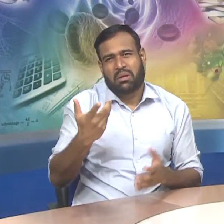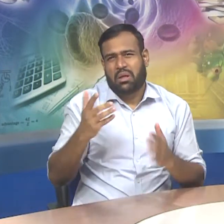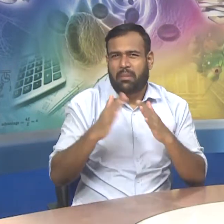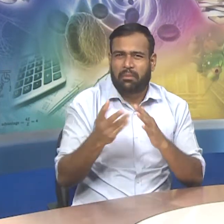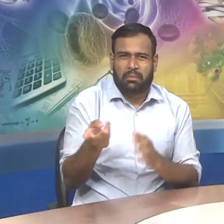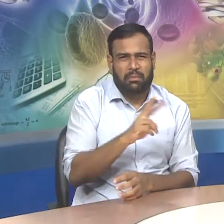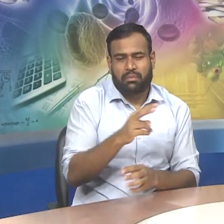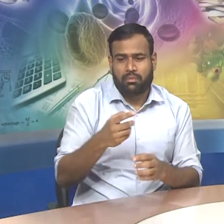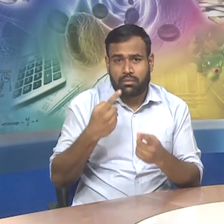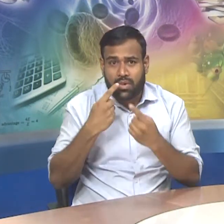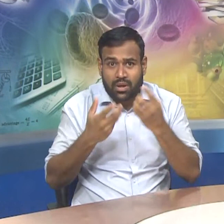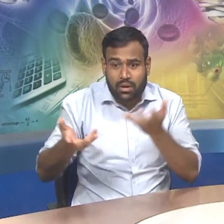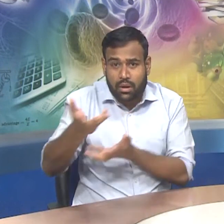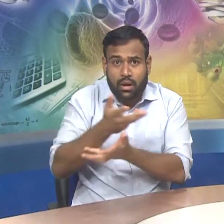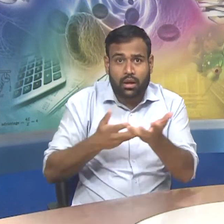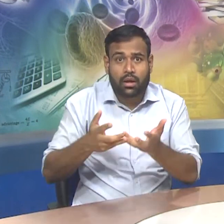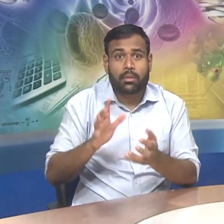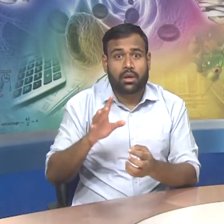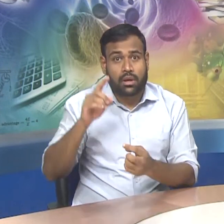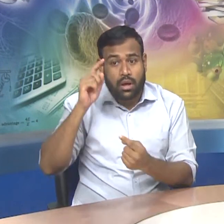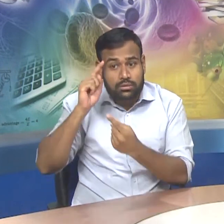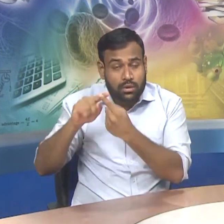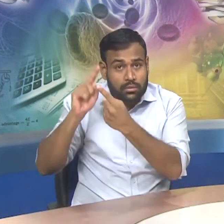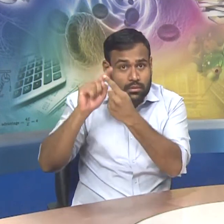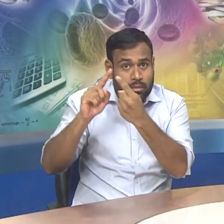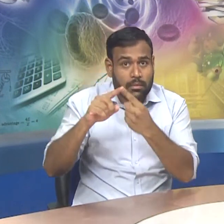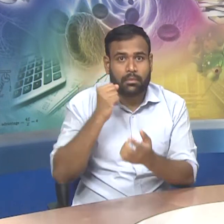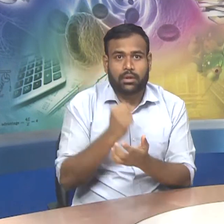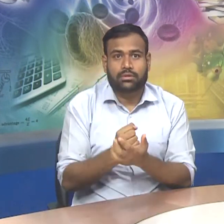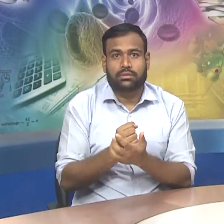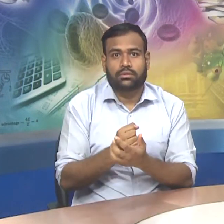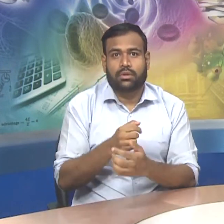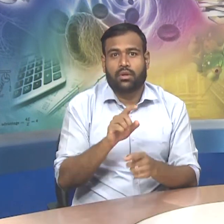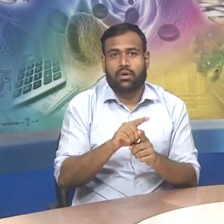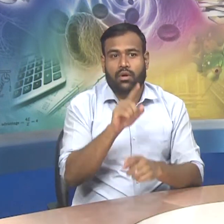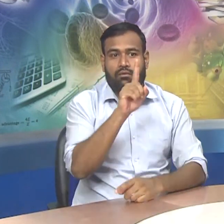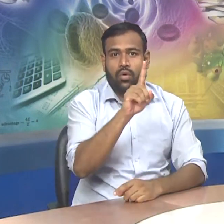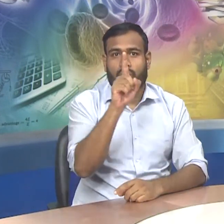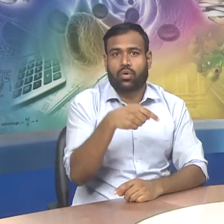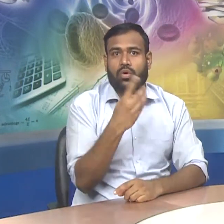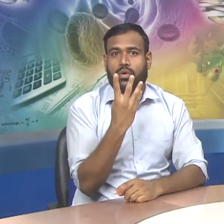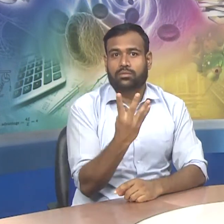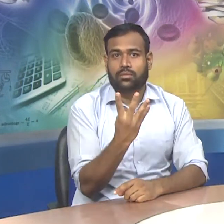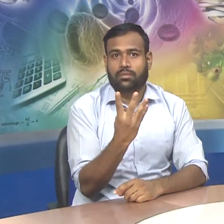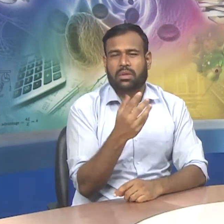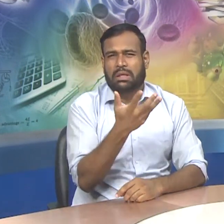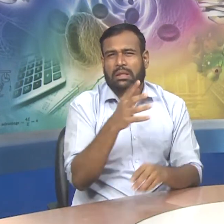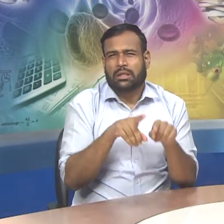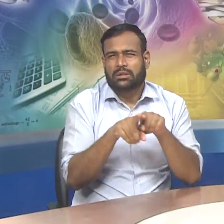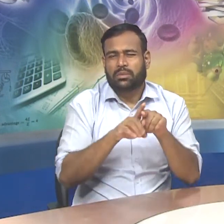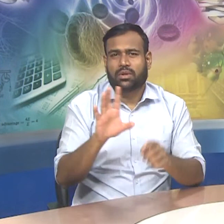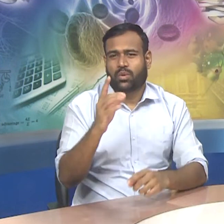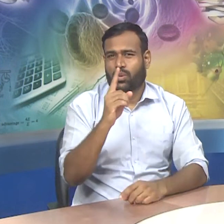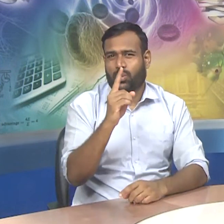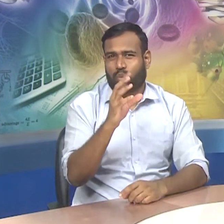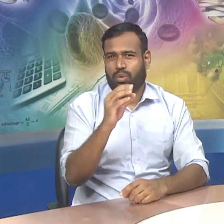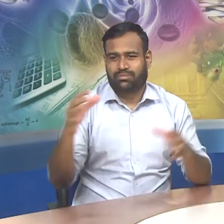Resolution can be moved only after a notice has been given by at least 1/4 of the total number